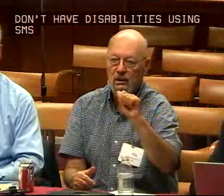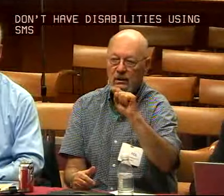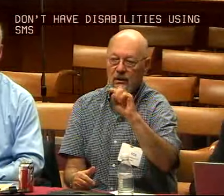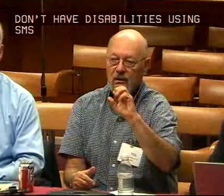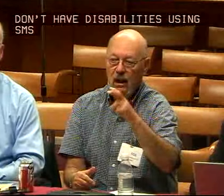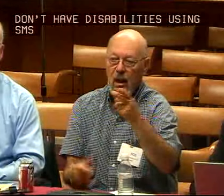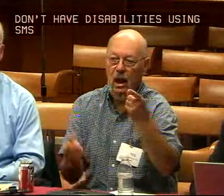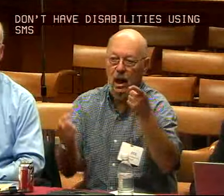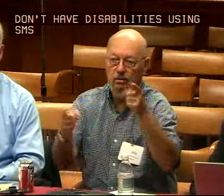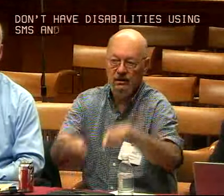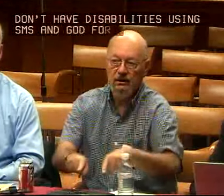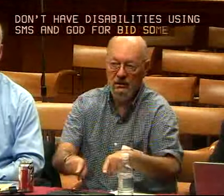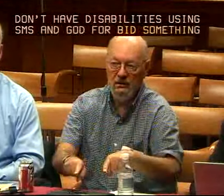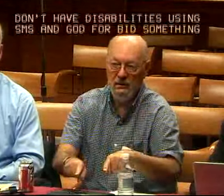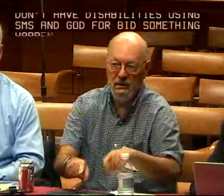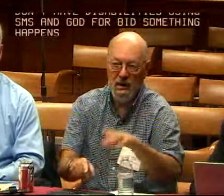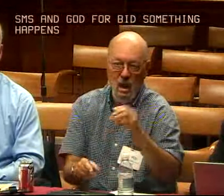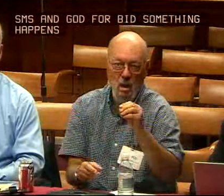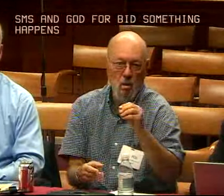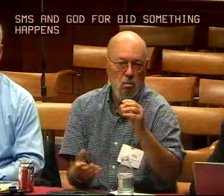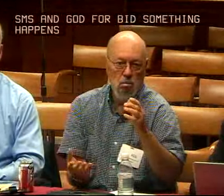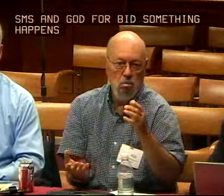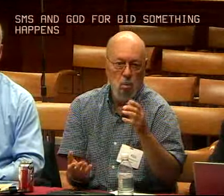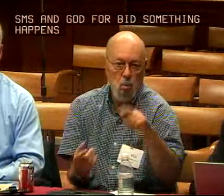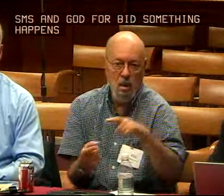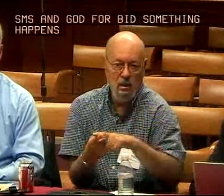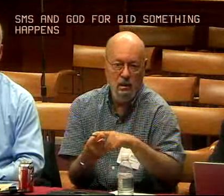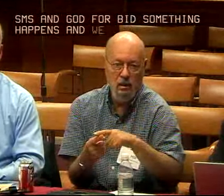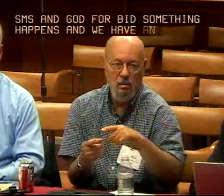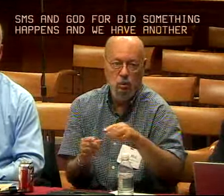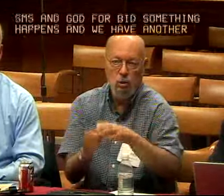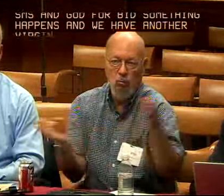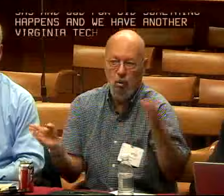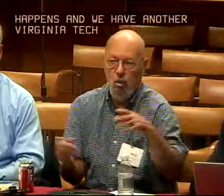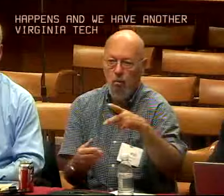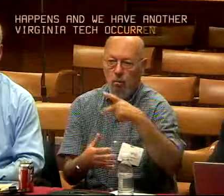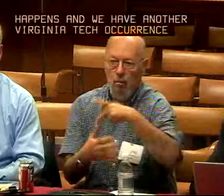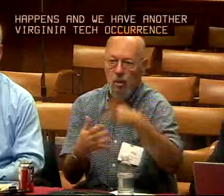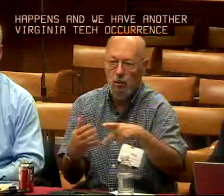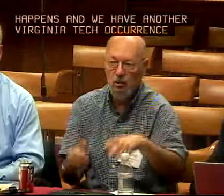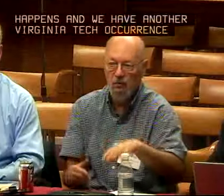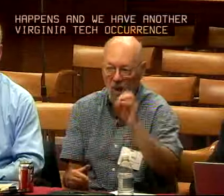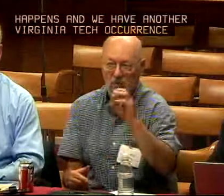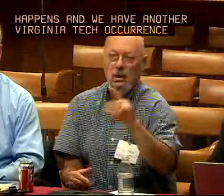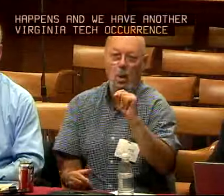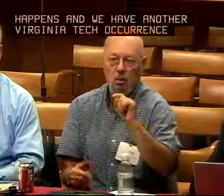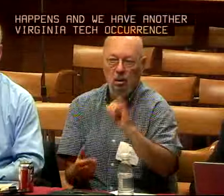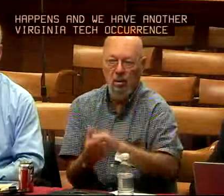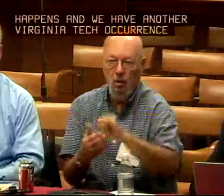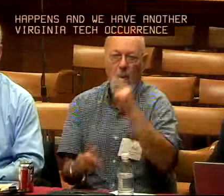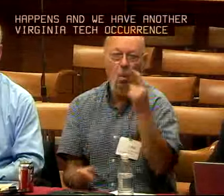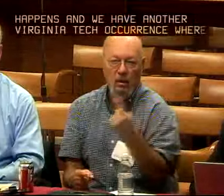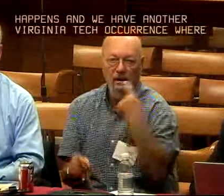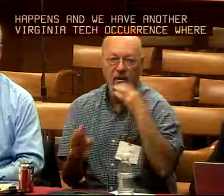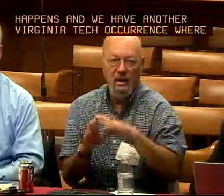and we have another Virginia Tech occur where the general population finds out that